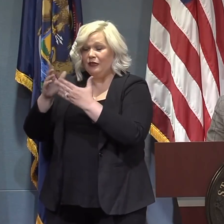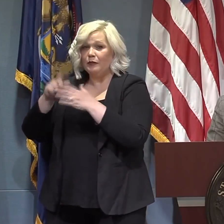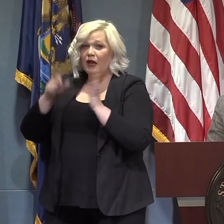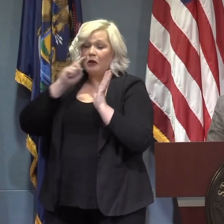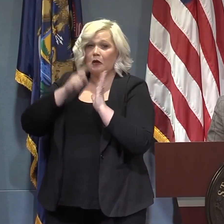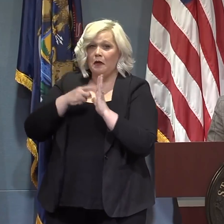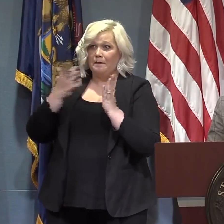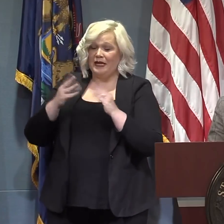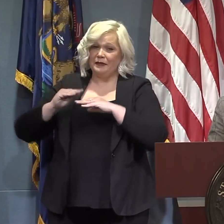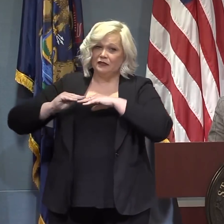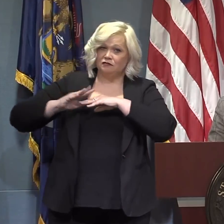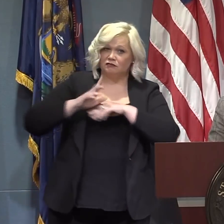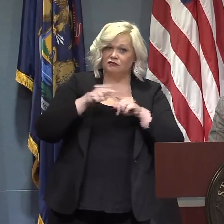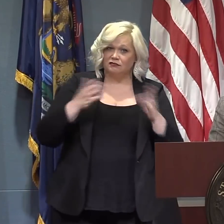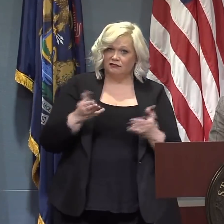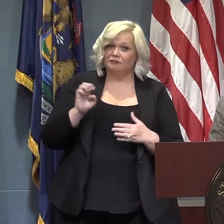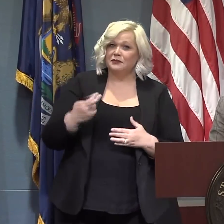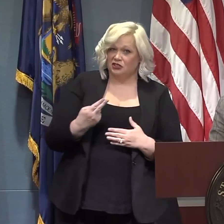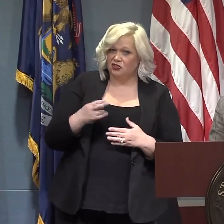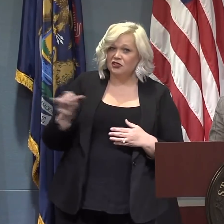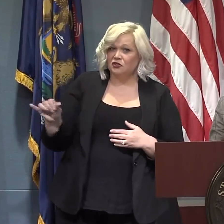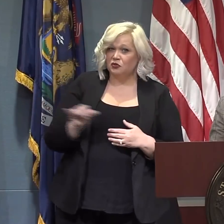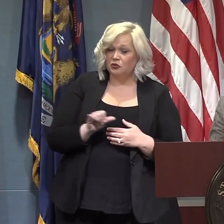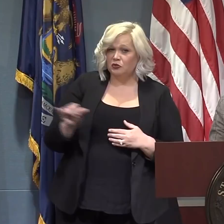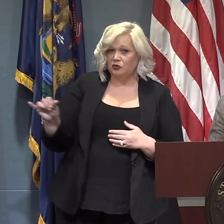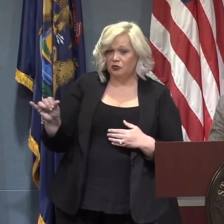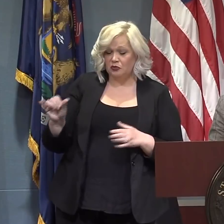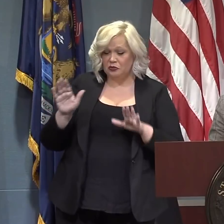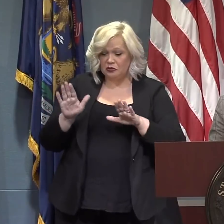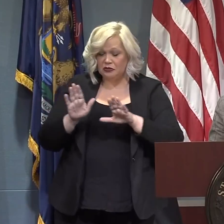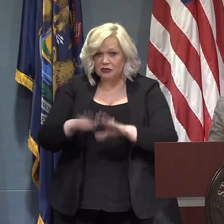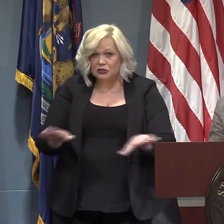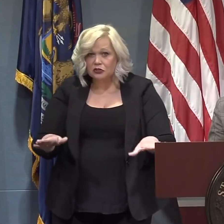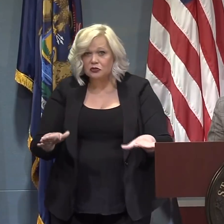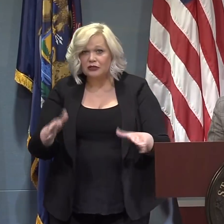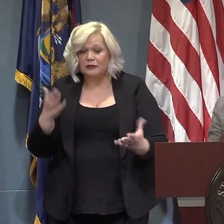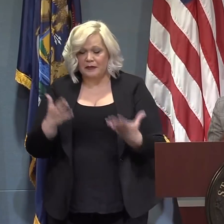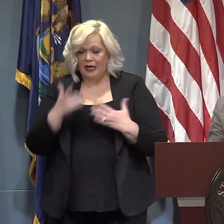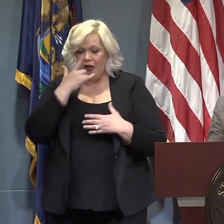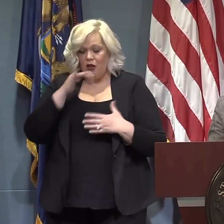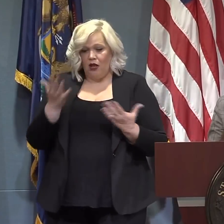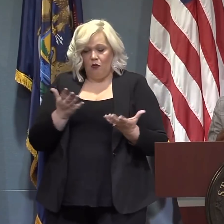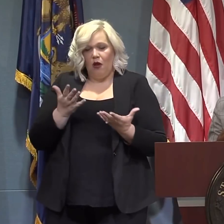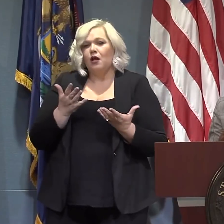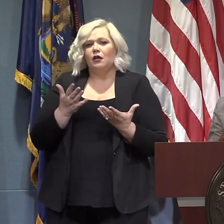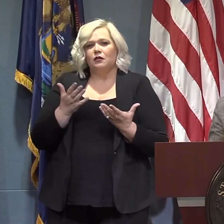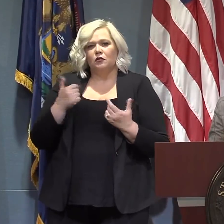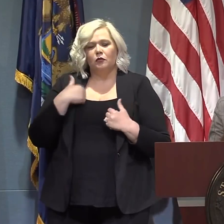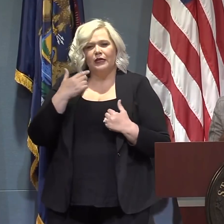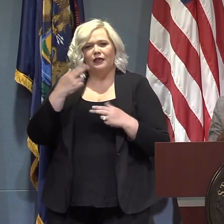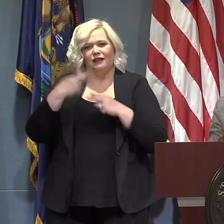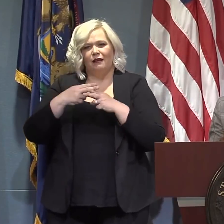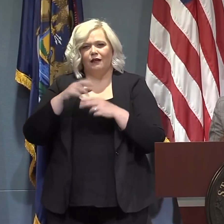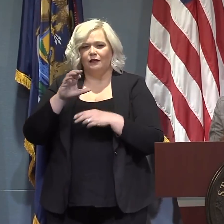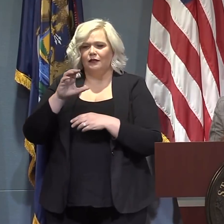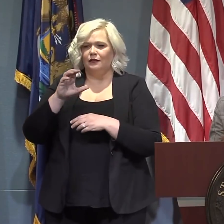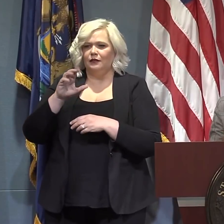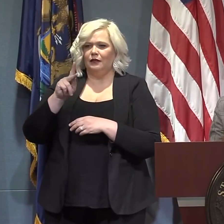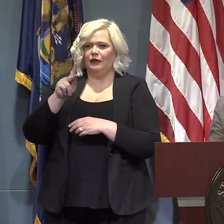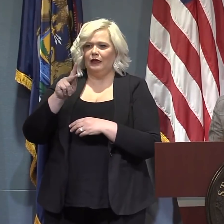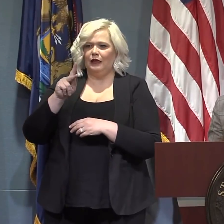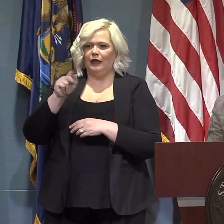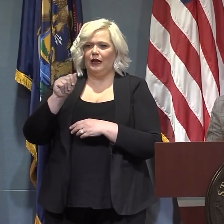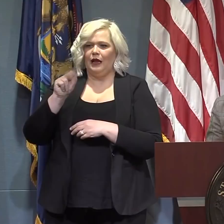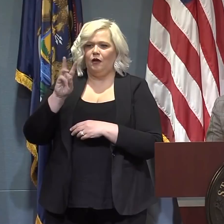may be present here in the state of Michigan. Children may present with signs that are similar to what we know in medicine as Kawasaki